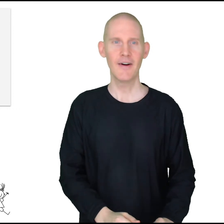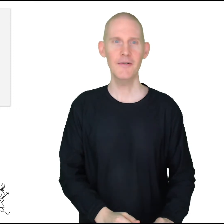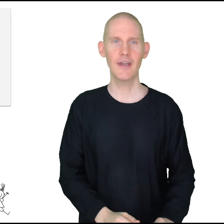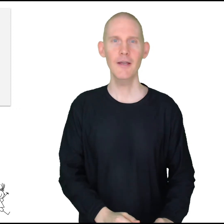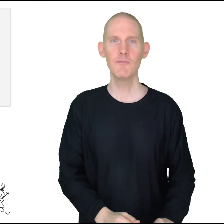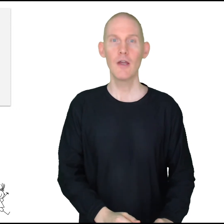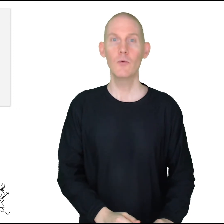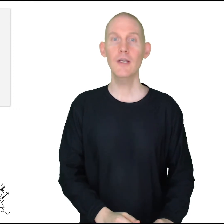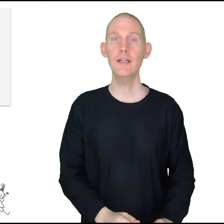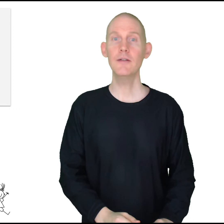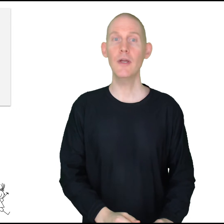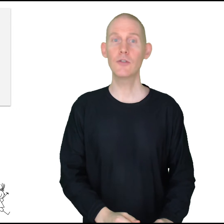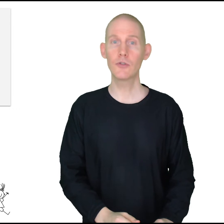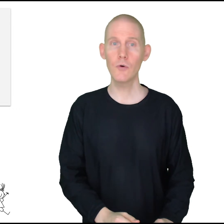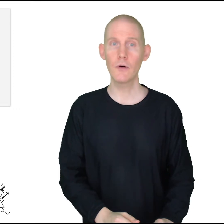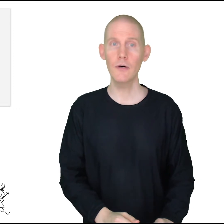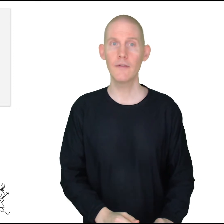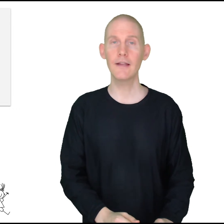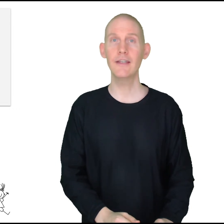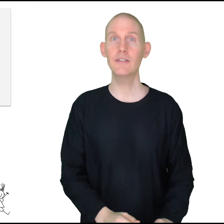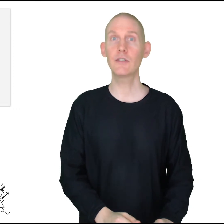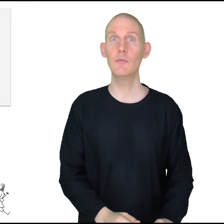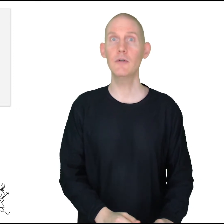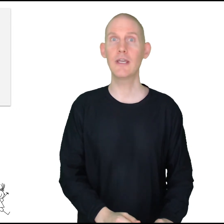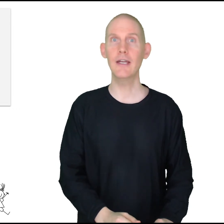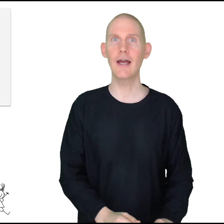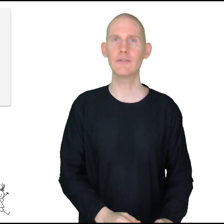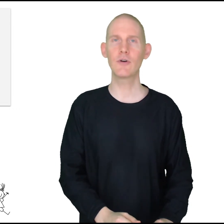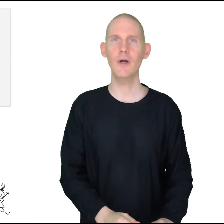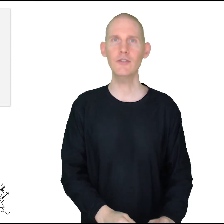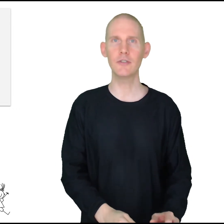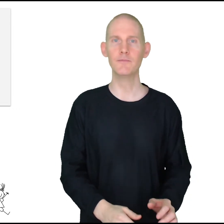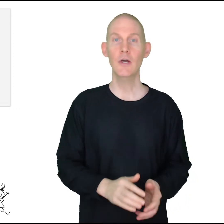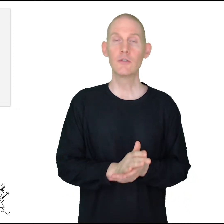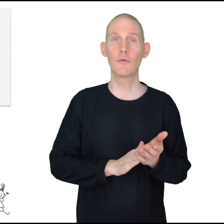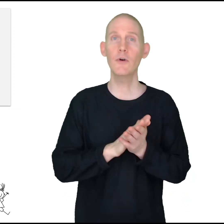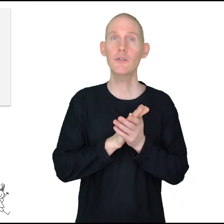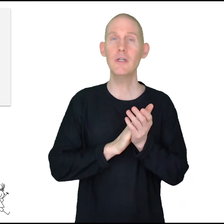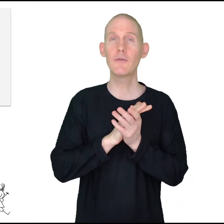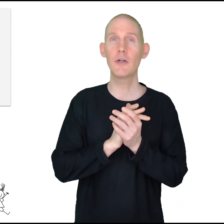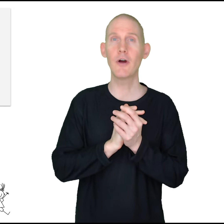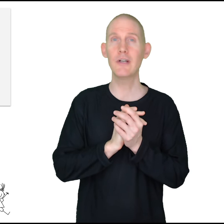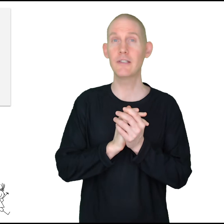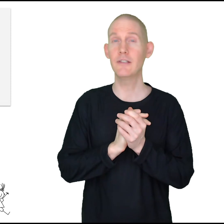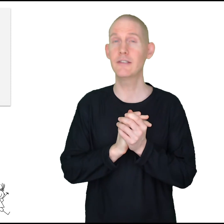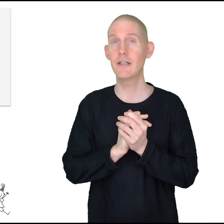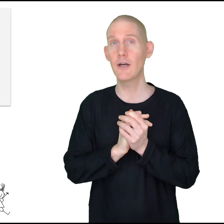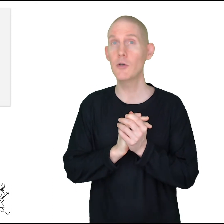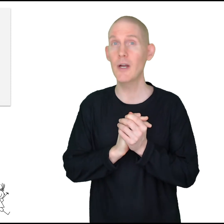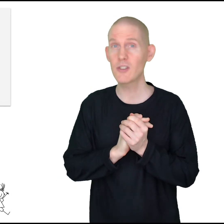Okay, we need to make sure that this is communicated as a question. So first we need to figure out, is it a WH question?